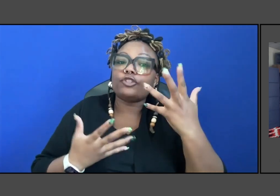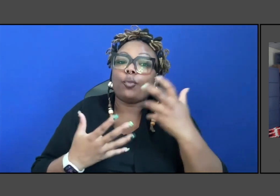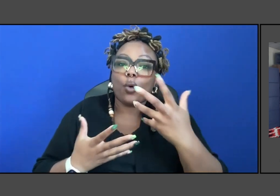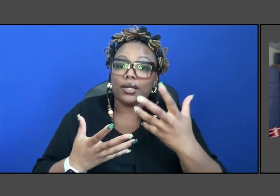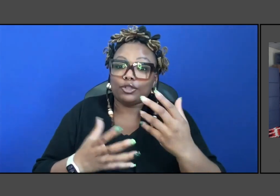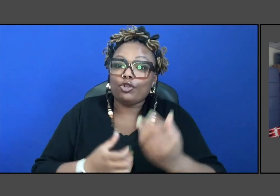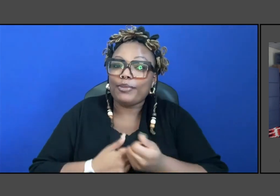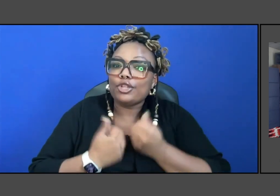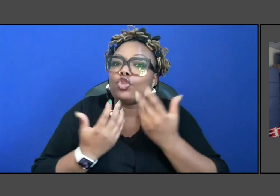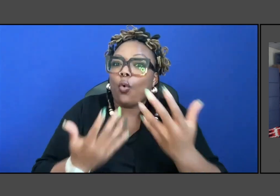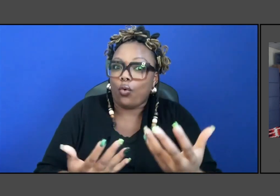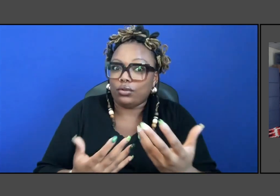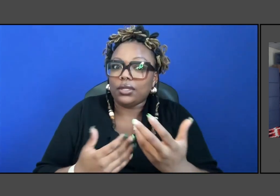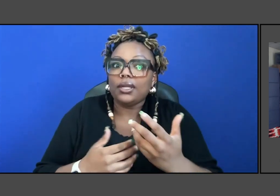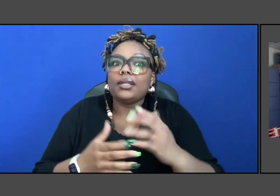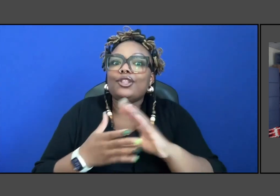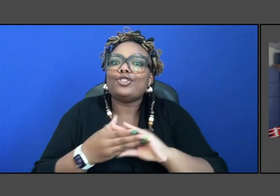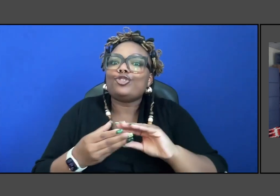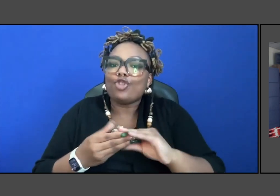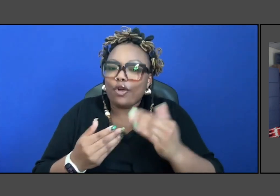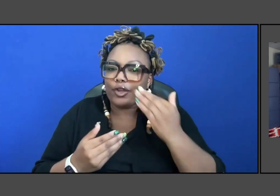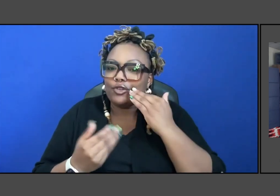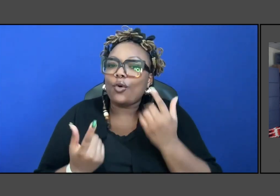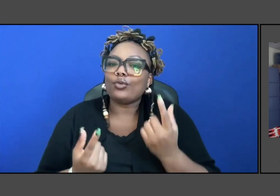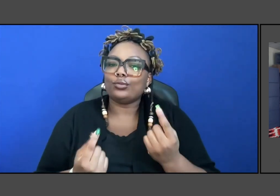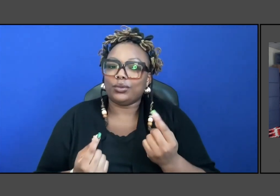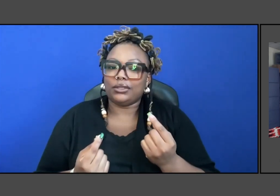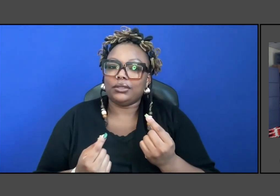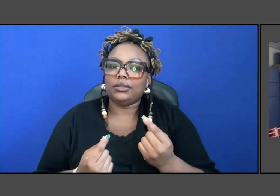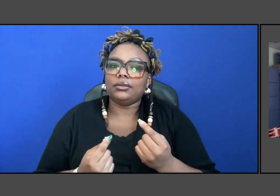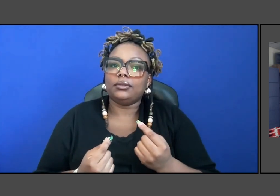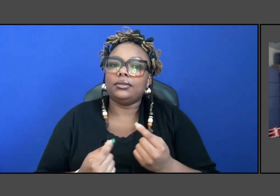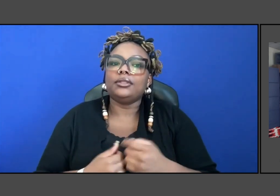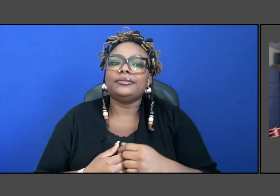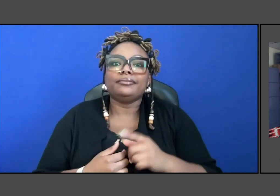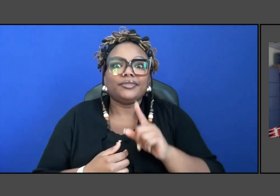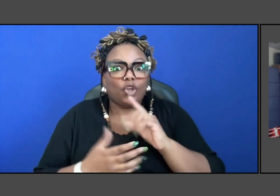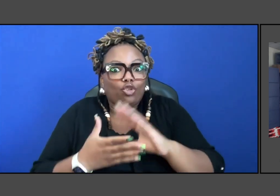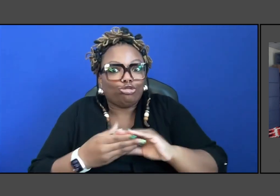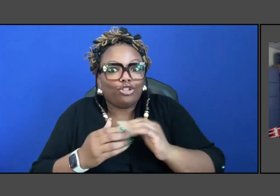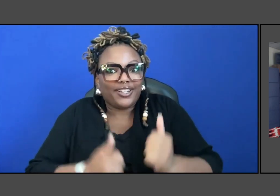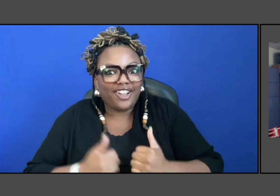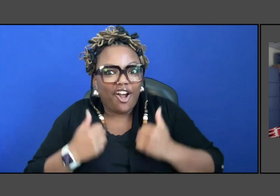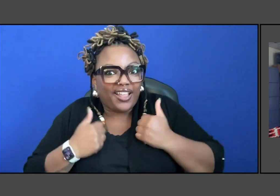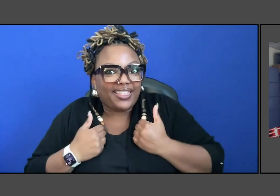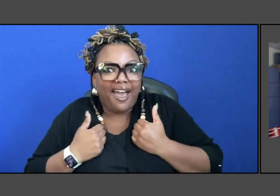So that aliveness of stories, the aliveness of stories in and of themselves.